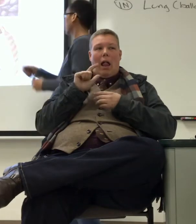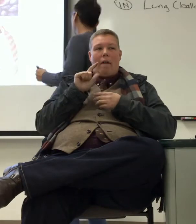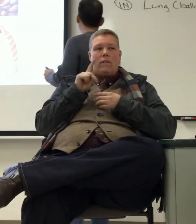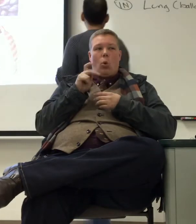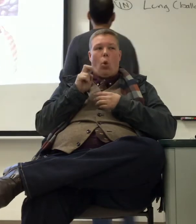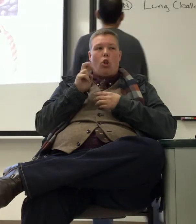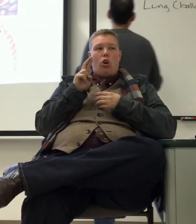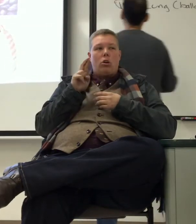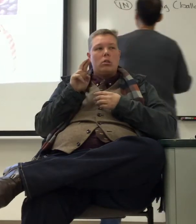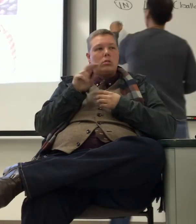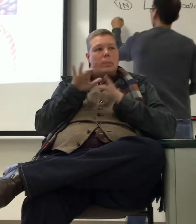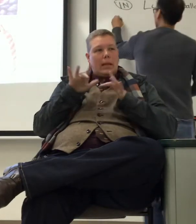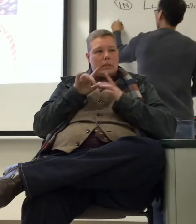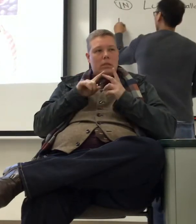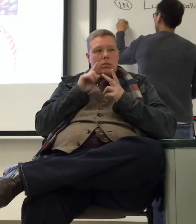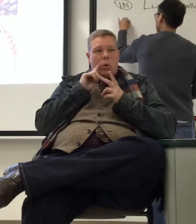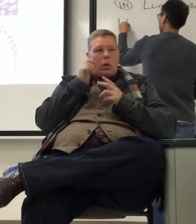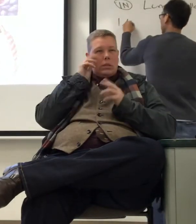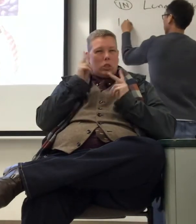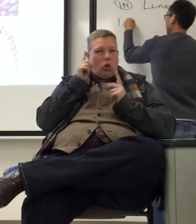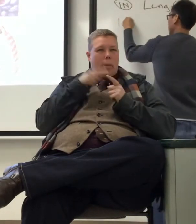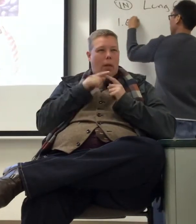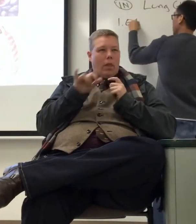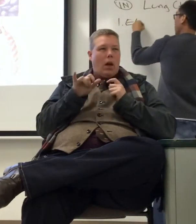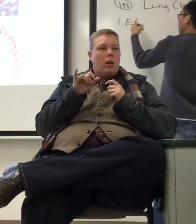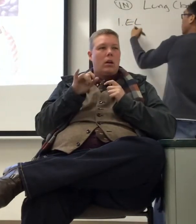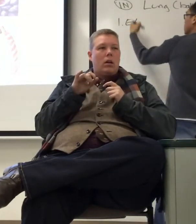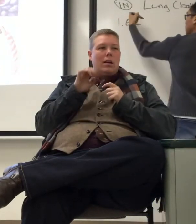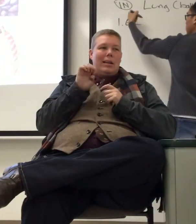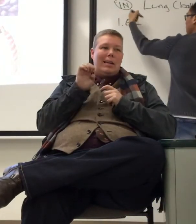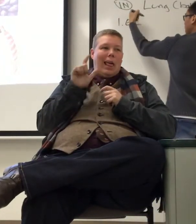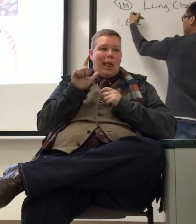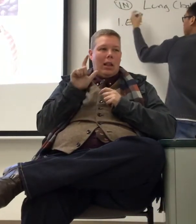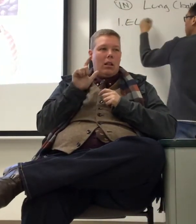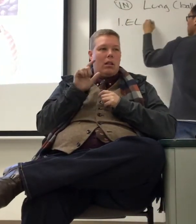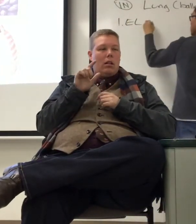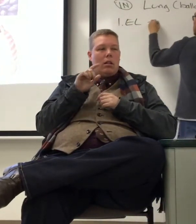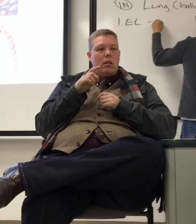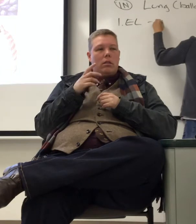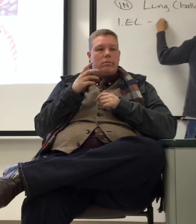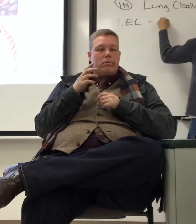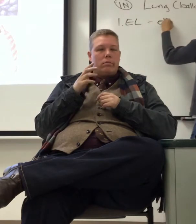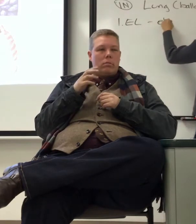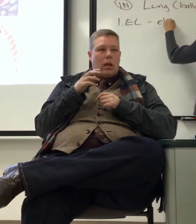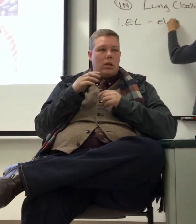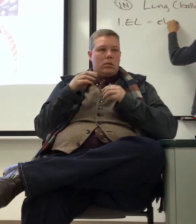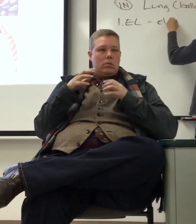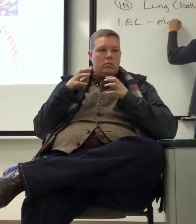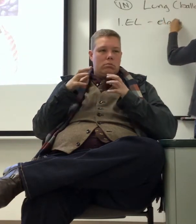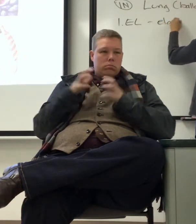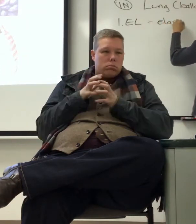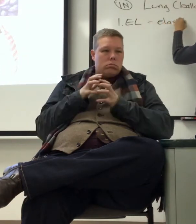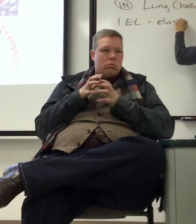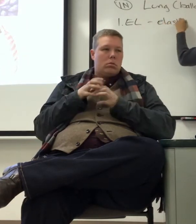that. I usually abbreviate it EL, these inward acting forces.